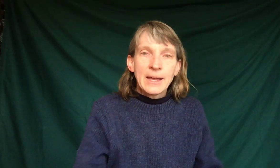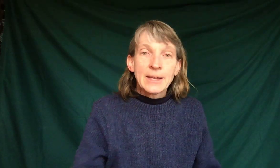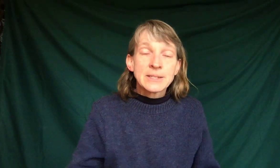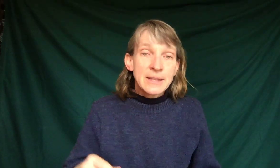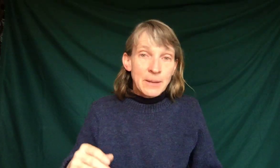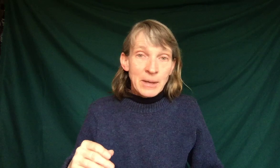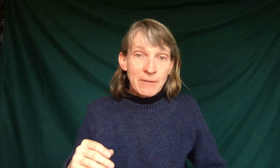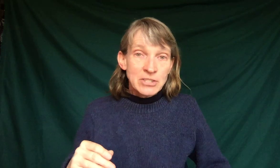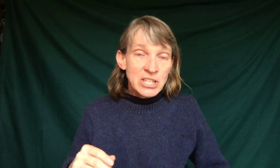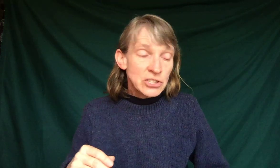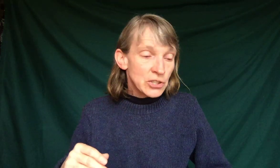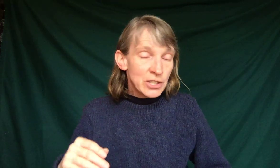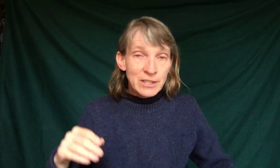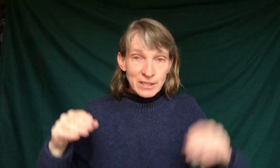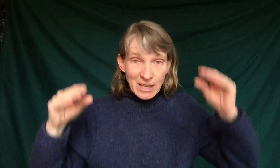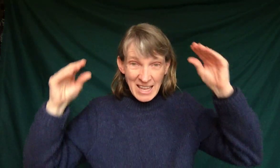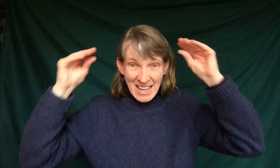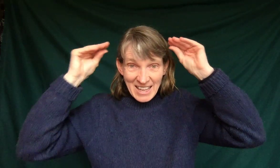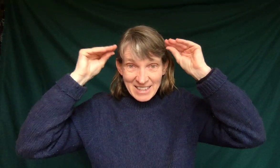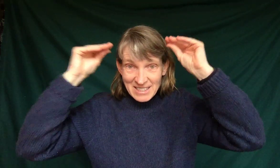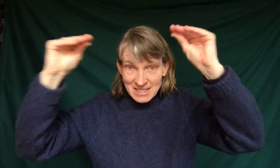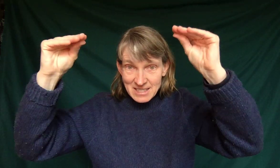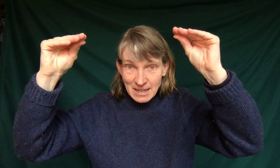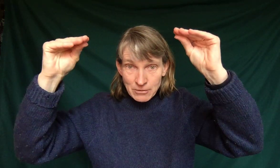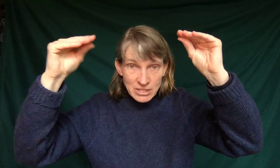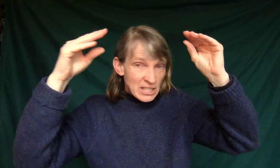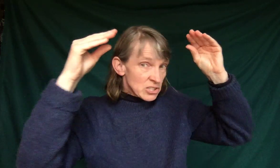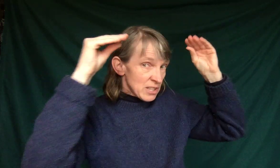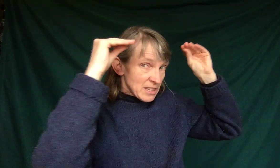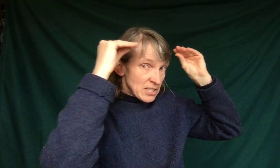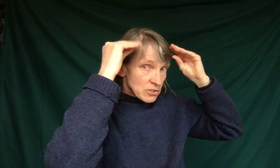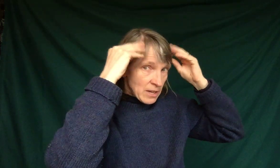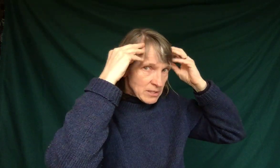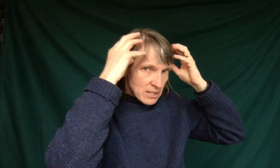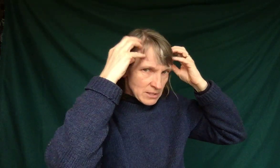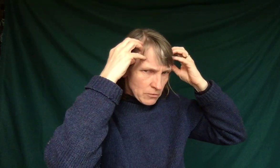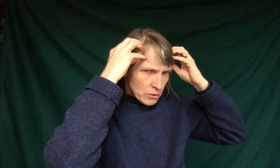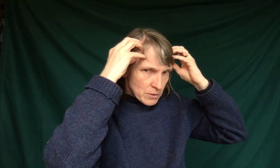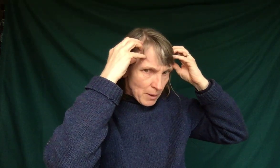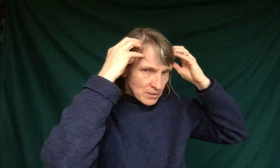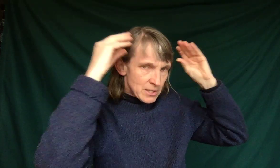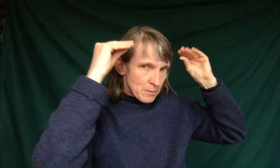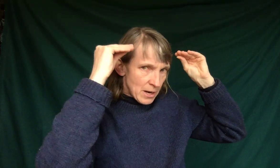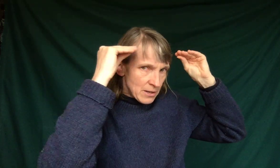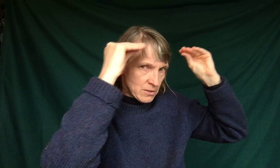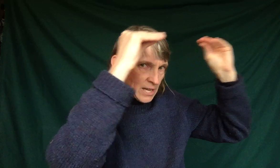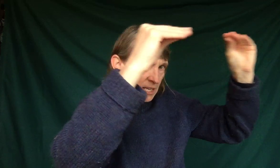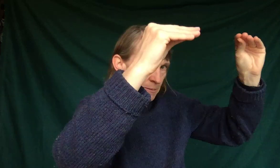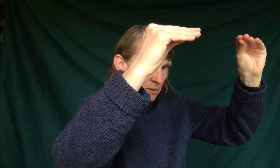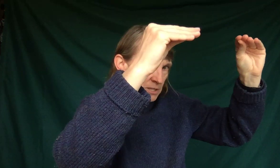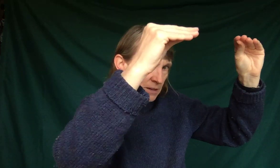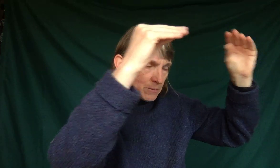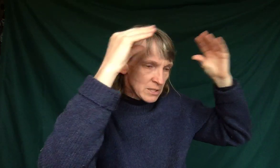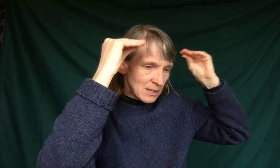And then we have a teacher. This is the sign for teach, like the teacher has lots of good smarts in their brain and they're taking them out to give them to the